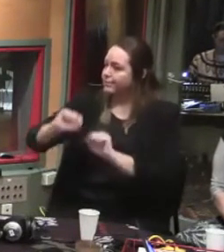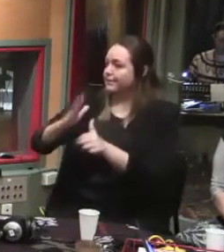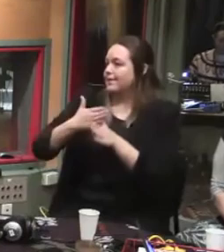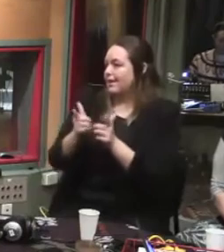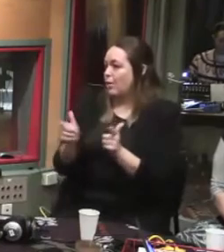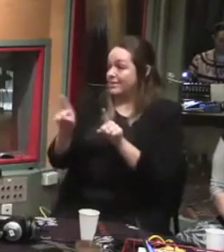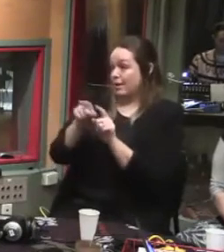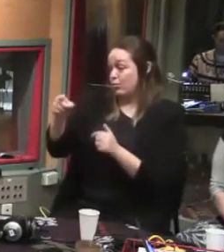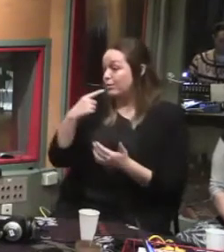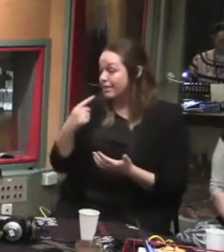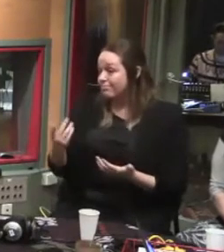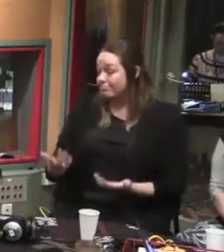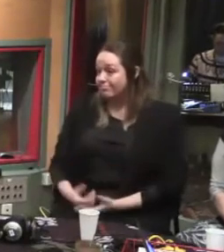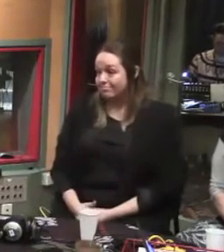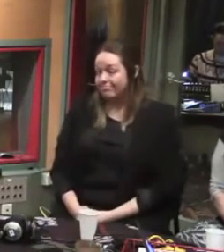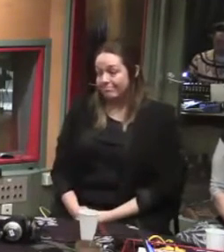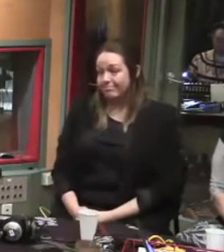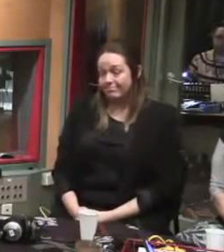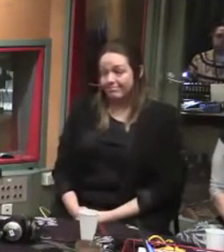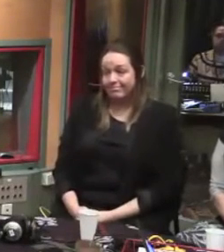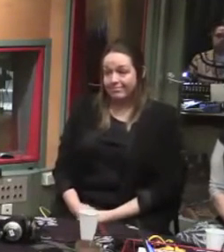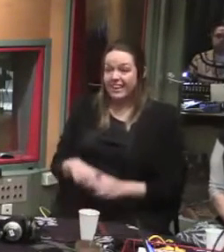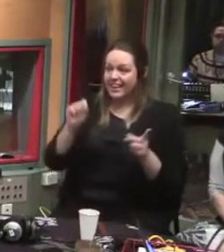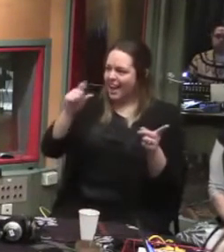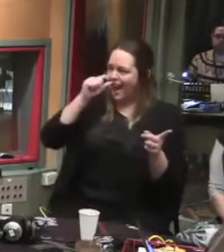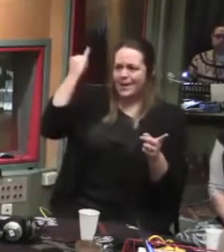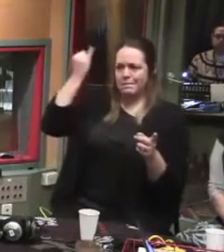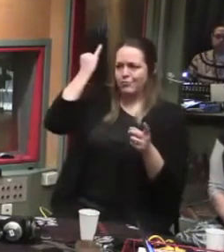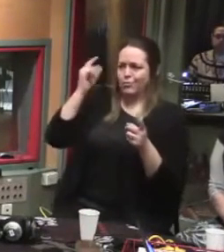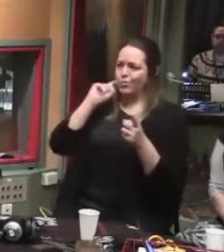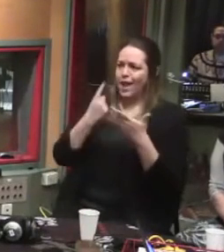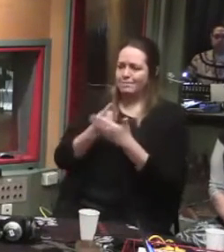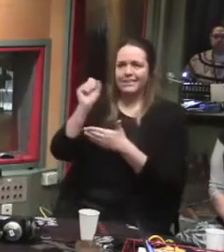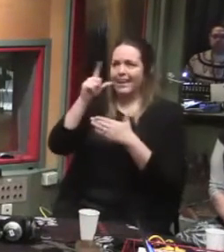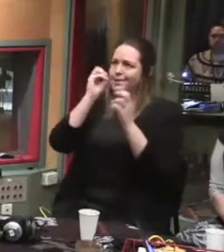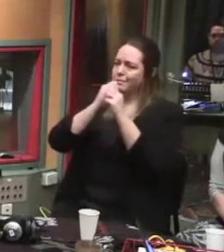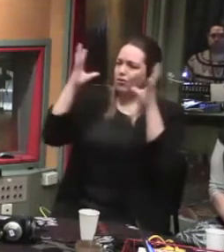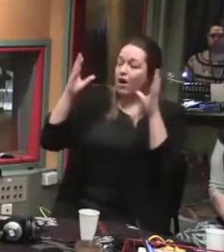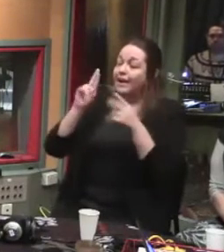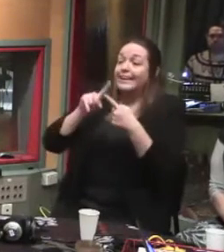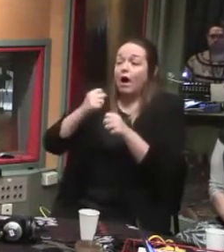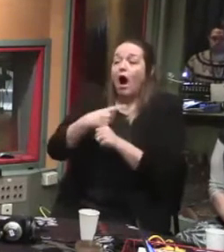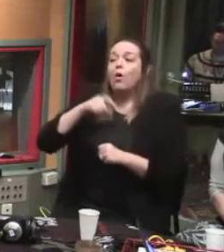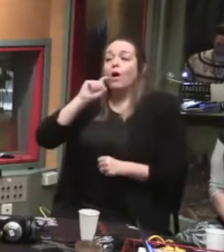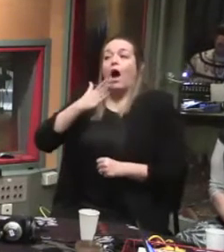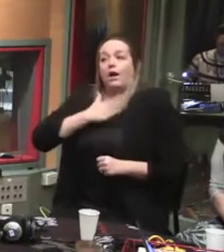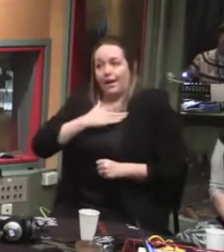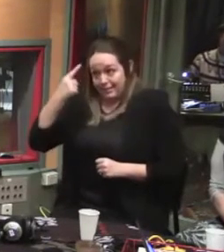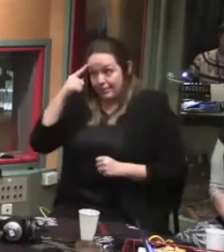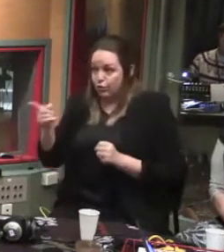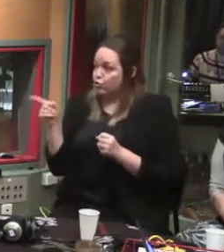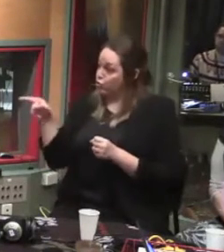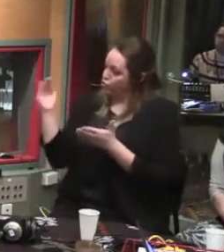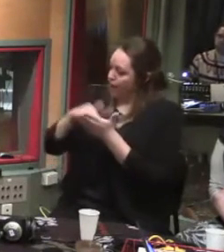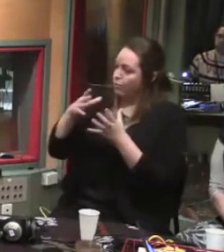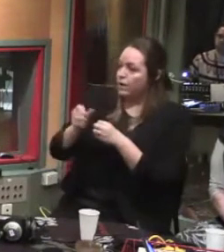the way that Jen says. Yeah, yeah, I can well imagine how it must go. I mean, for instance, I'd like to think that you come in here with your guide